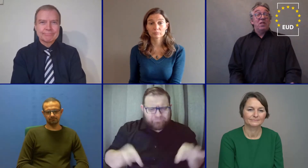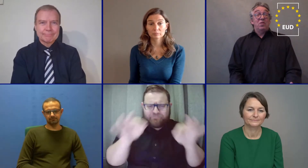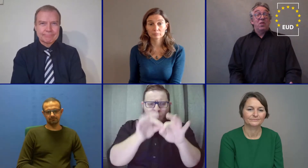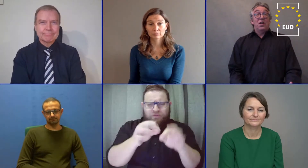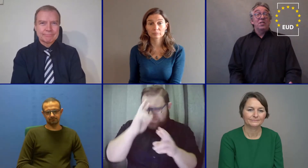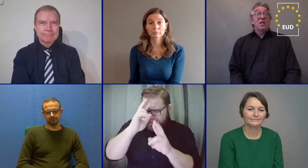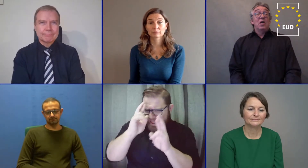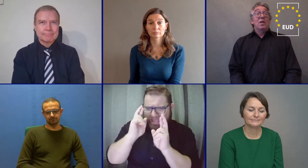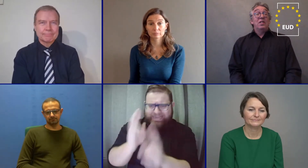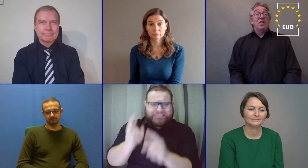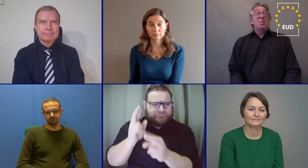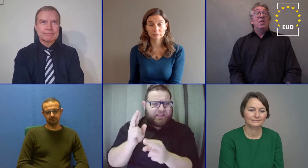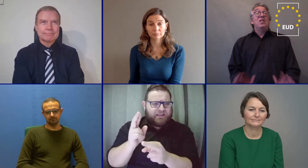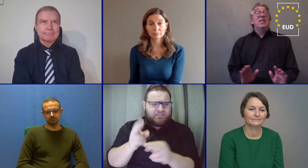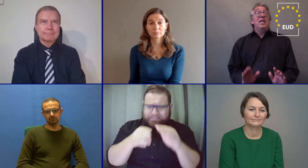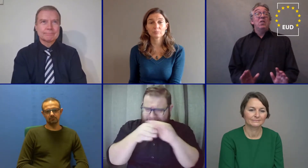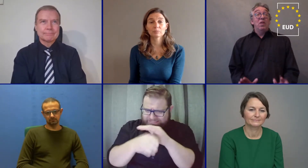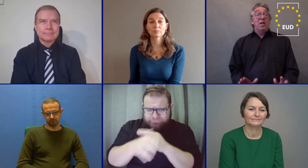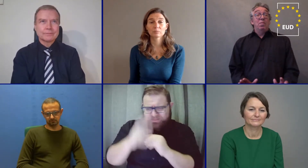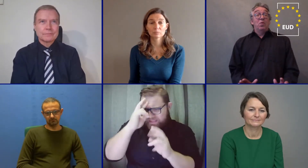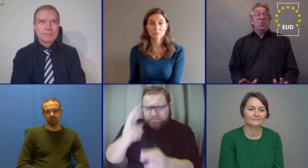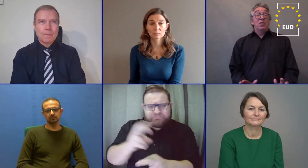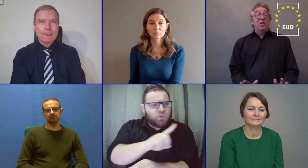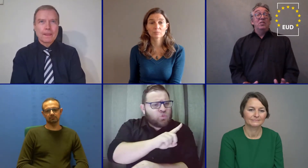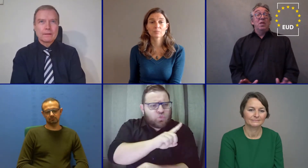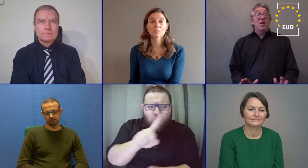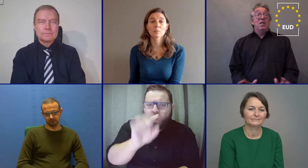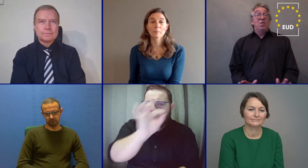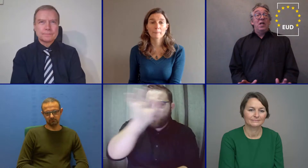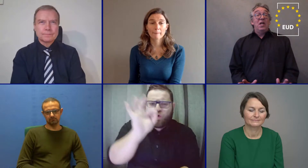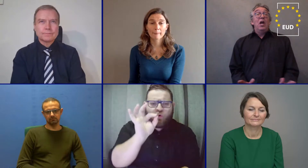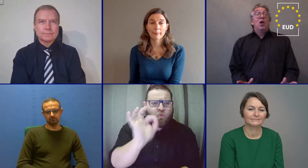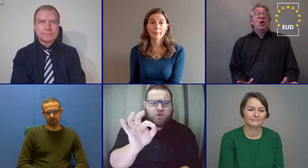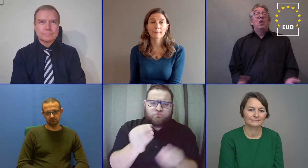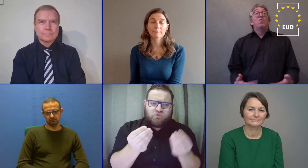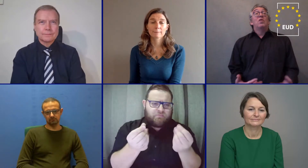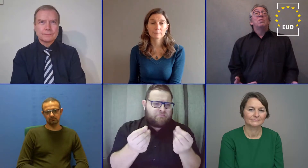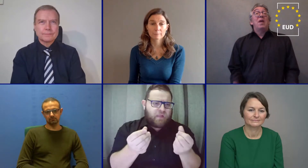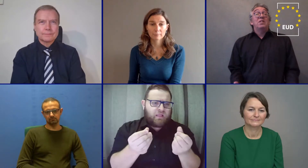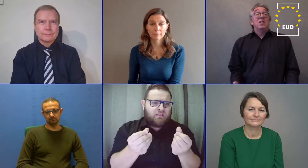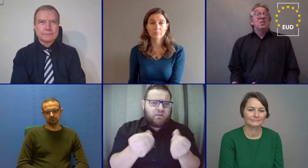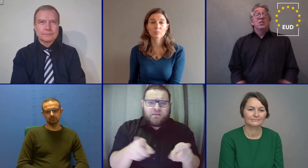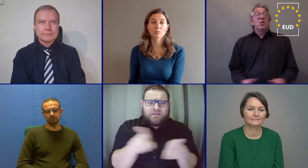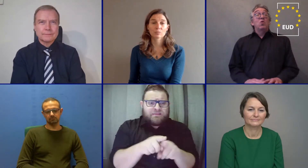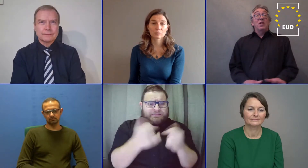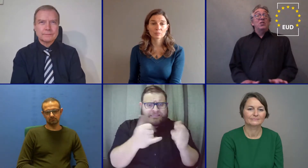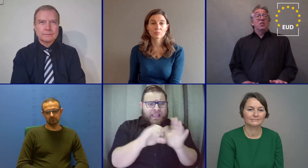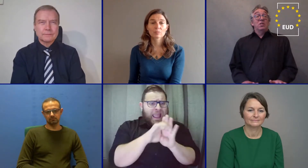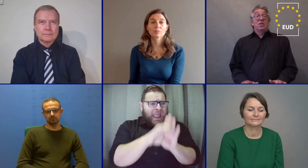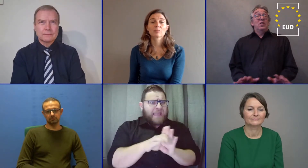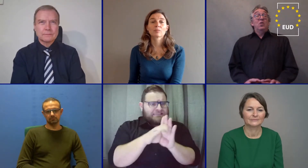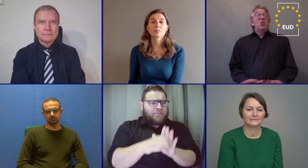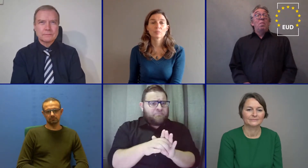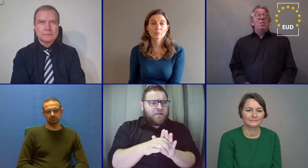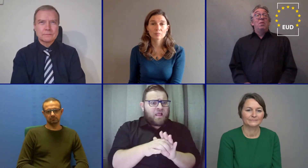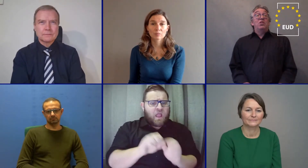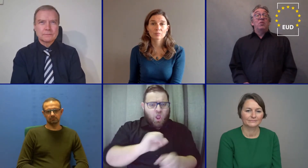right. Accessibility is equally important, needs to be equally respected. There's no question. It should not be a budgetary